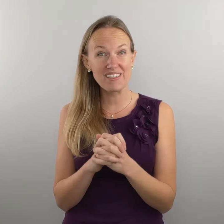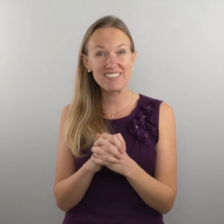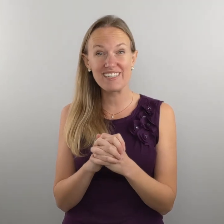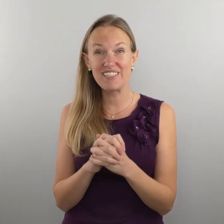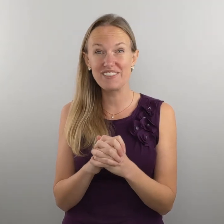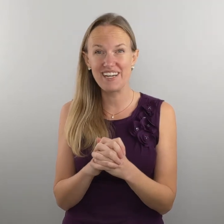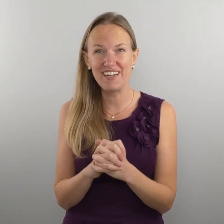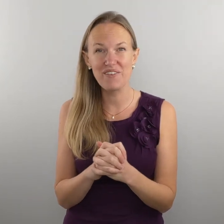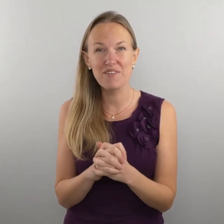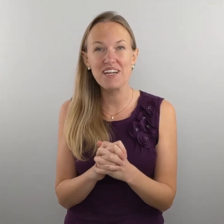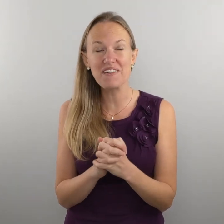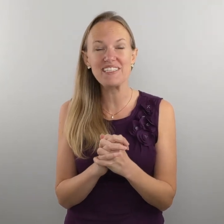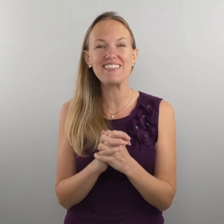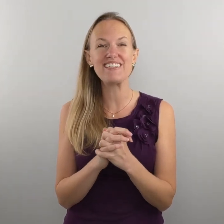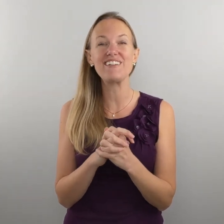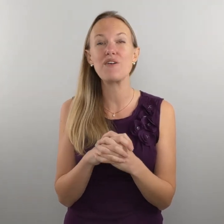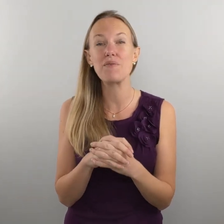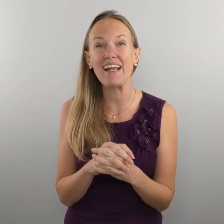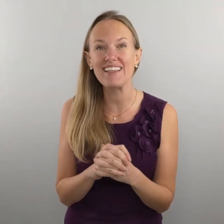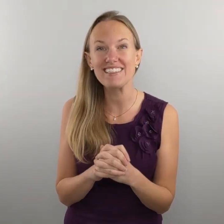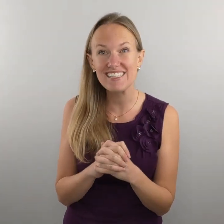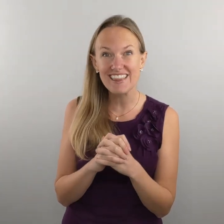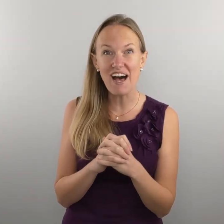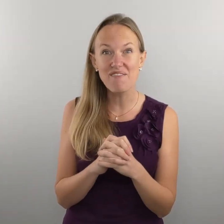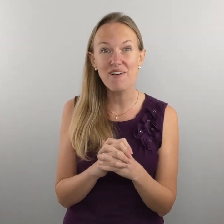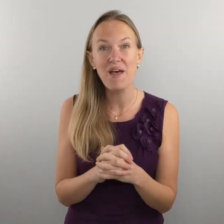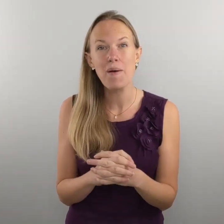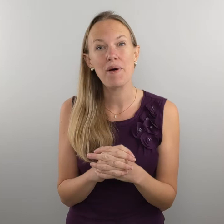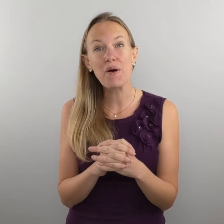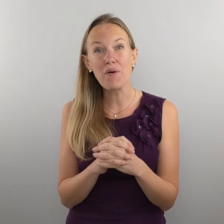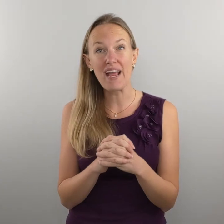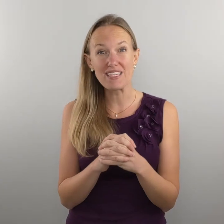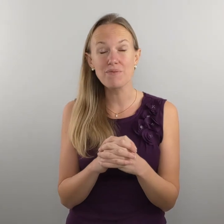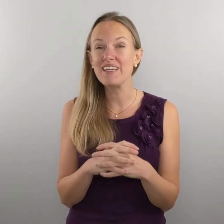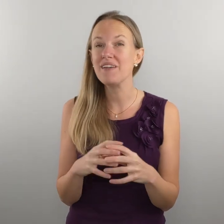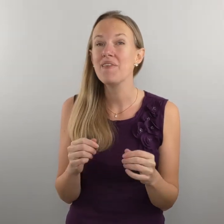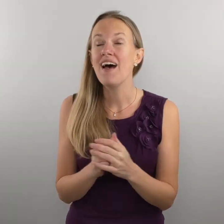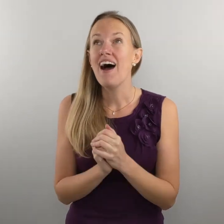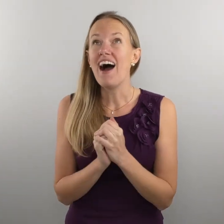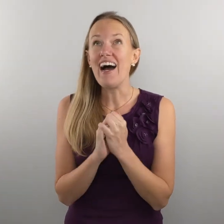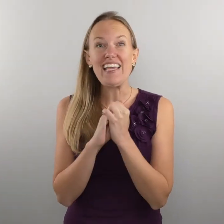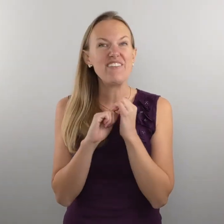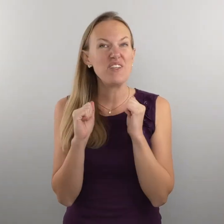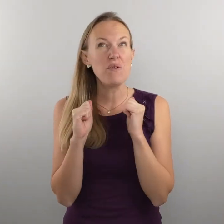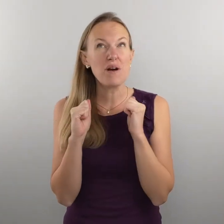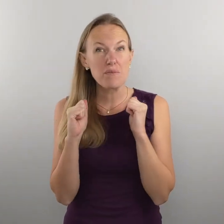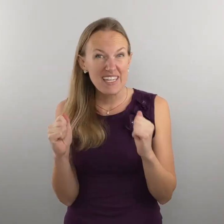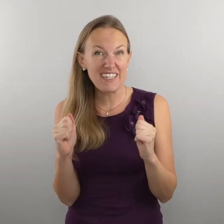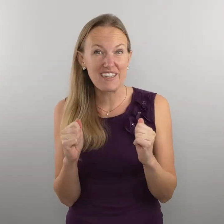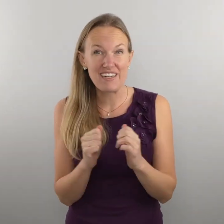starting a new song. We are going to learn Reckless Love by Cory Asbury. If you are a beginner, if